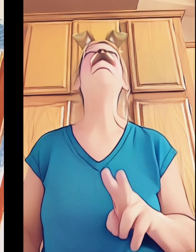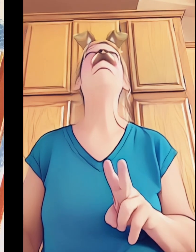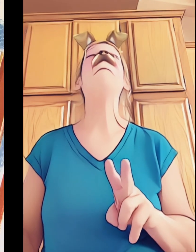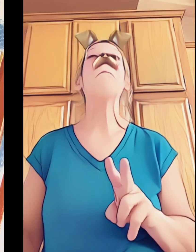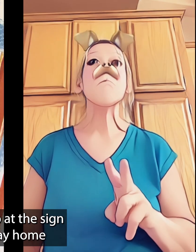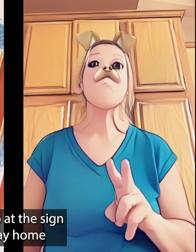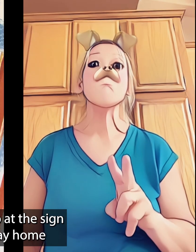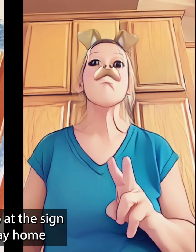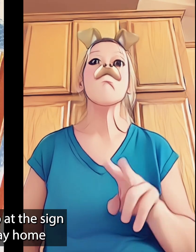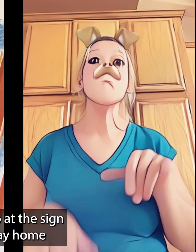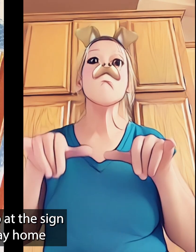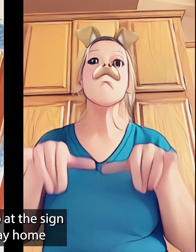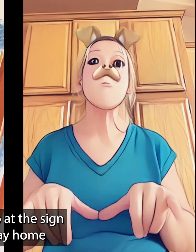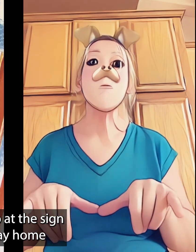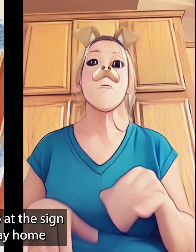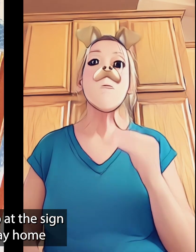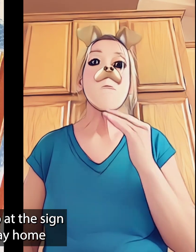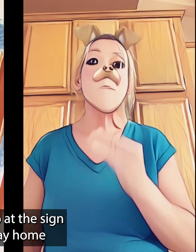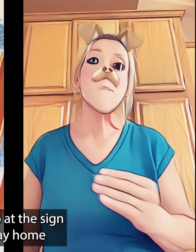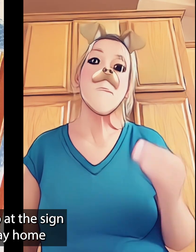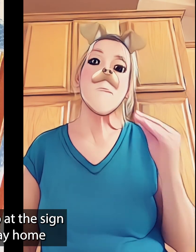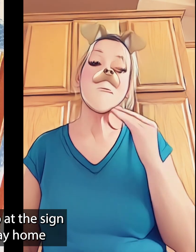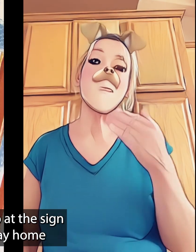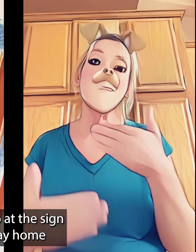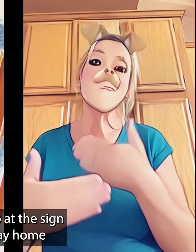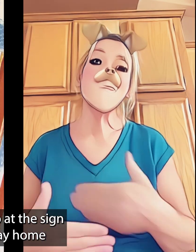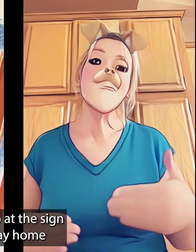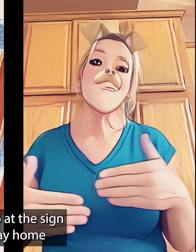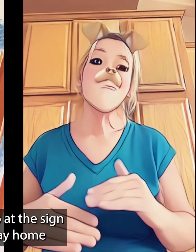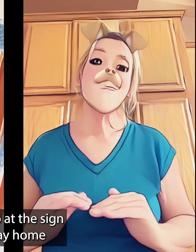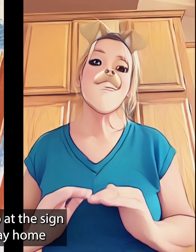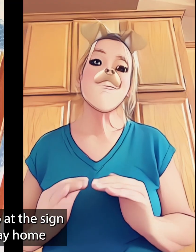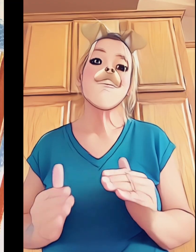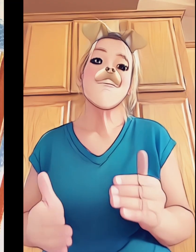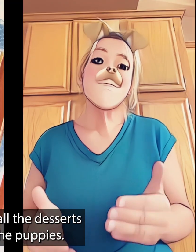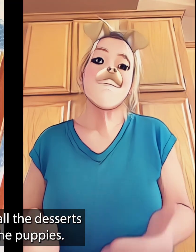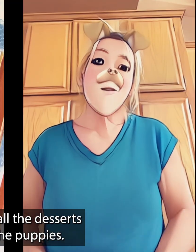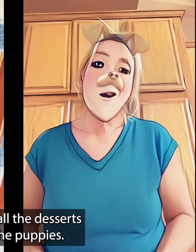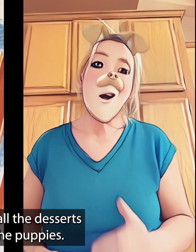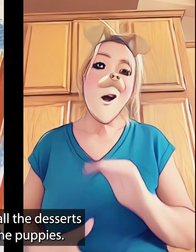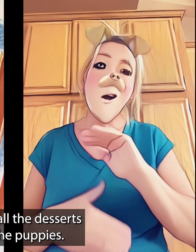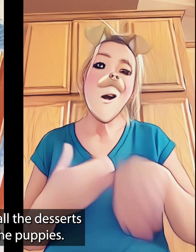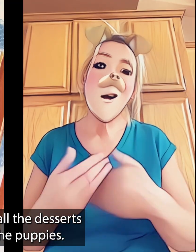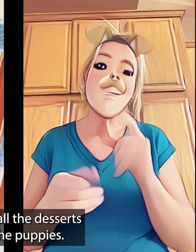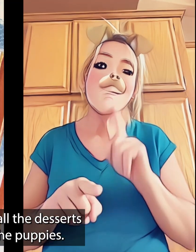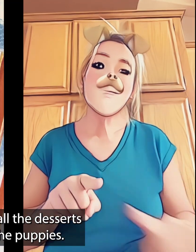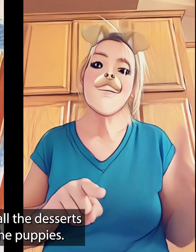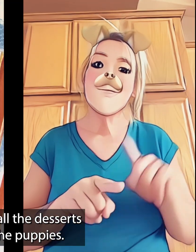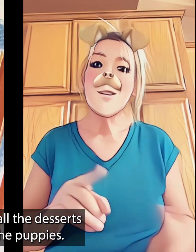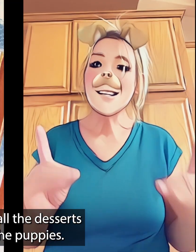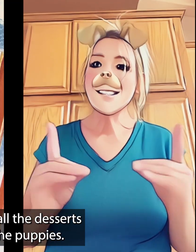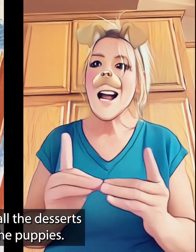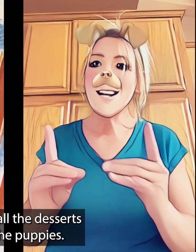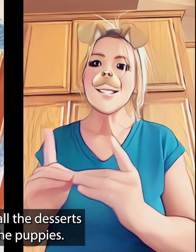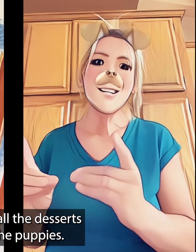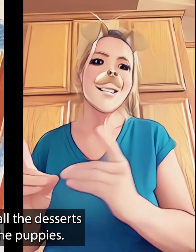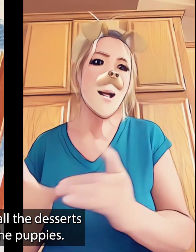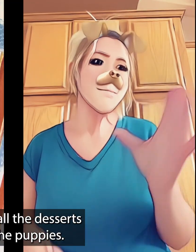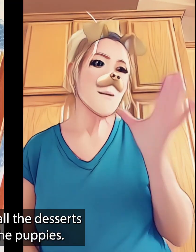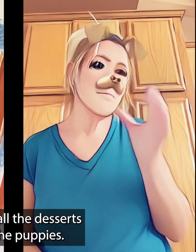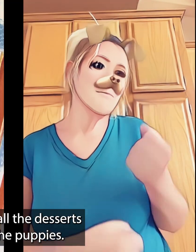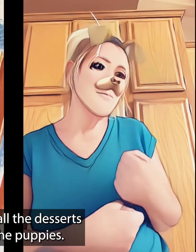desserts. The puppy looked up at the sign and decided to stay home and enjoy a belly full of all the